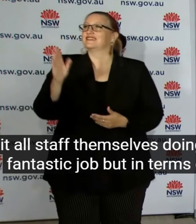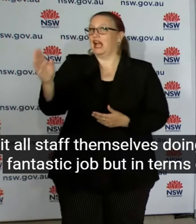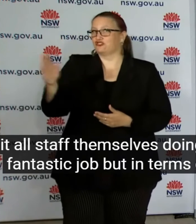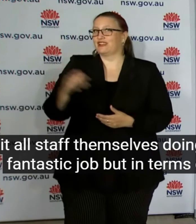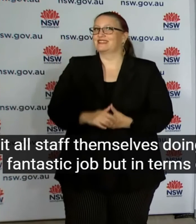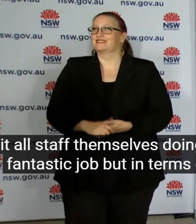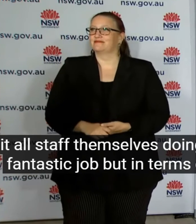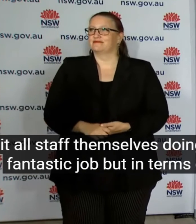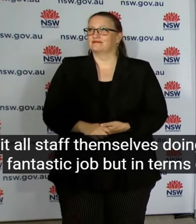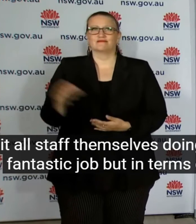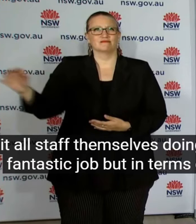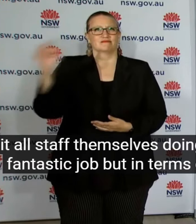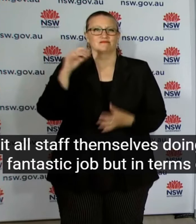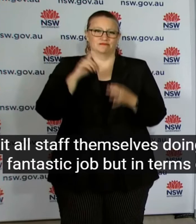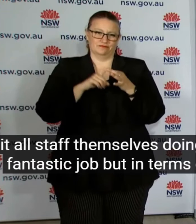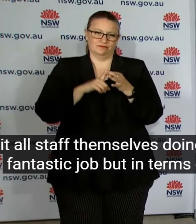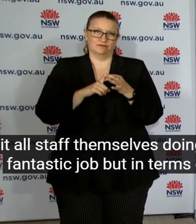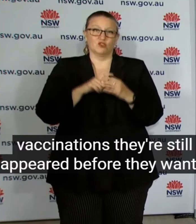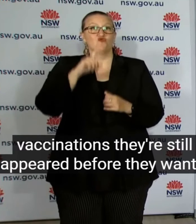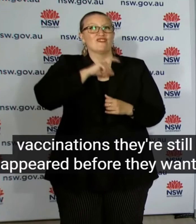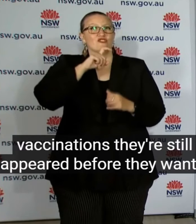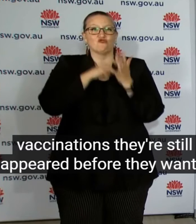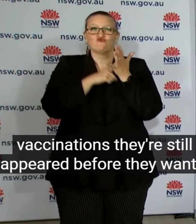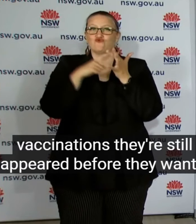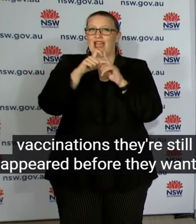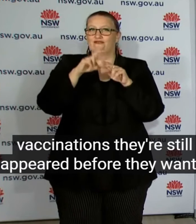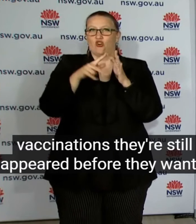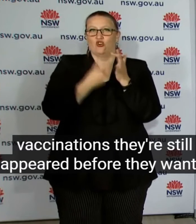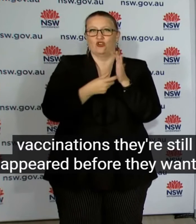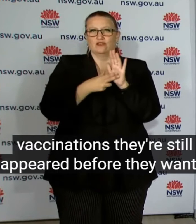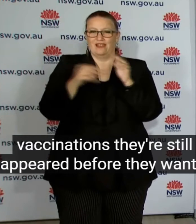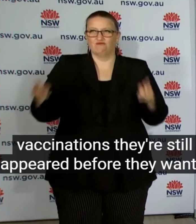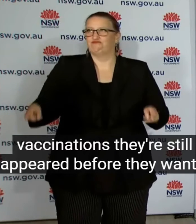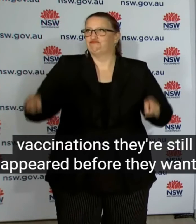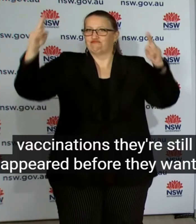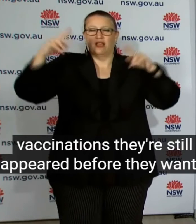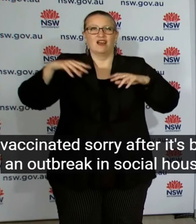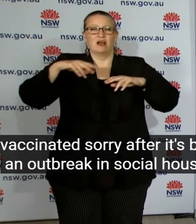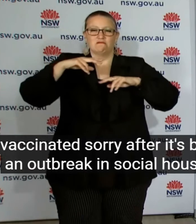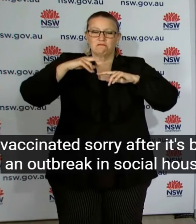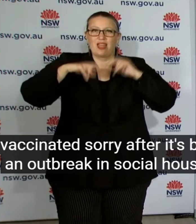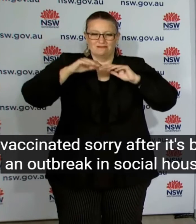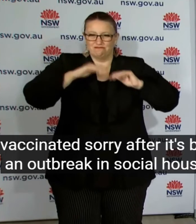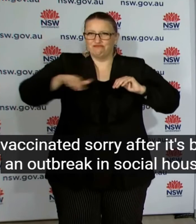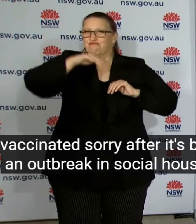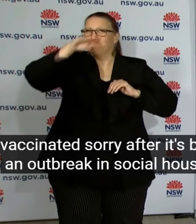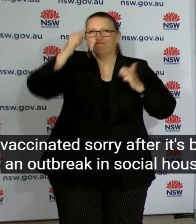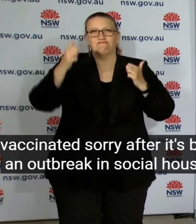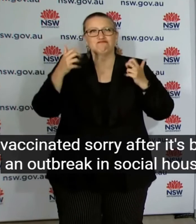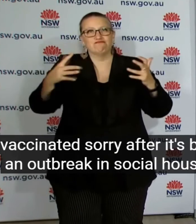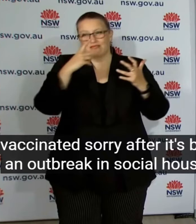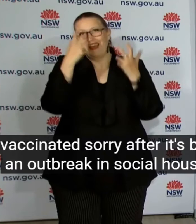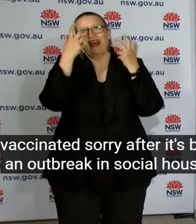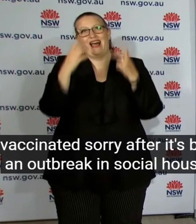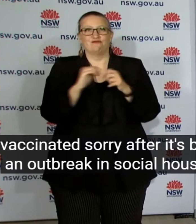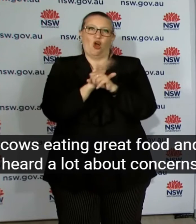been an outbreak in social housing towers in Redfern, and we've heard a lot about concerns about vulnerable communities across a lot of suburbs.